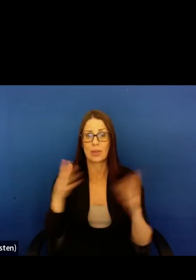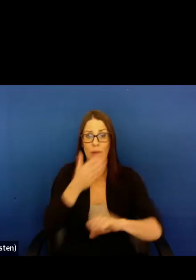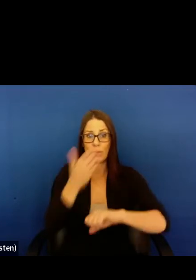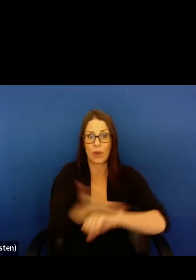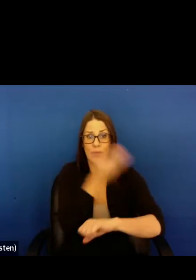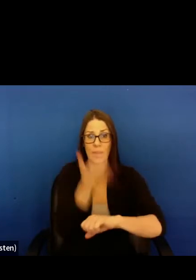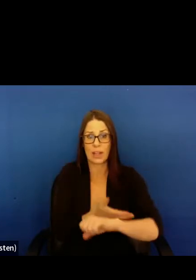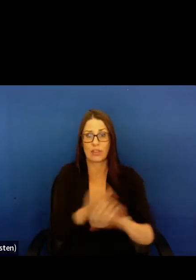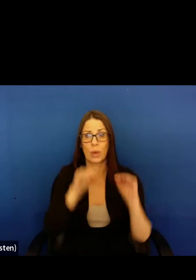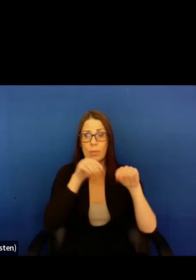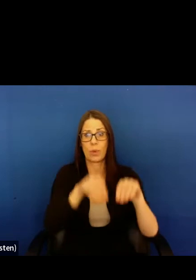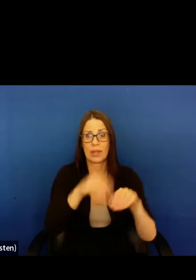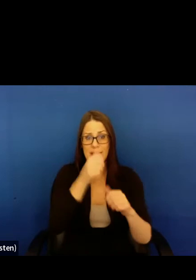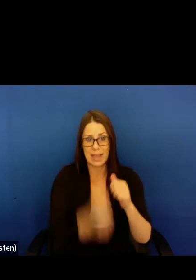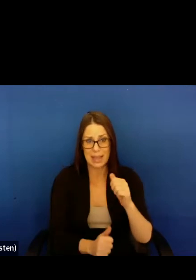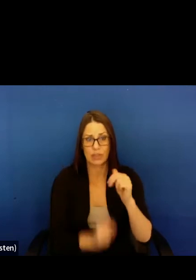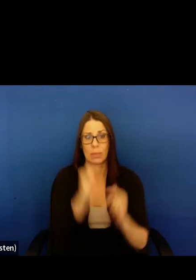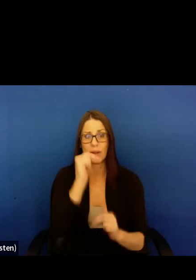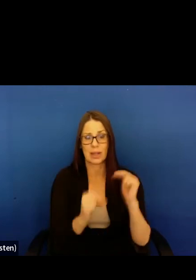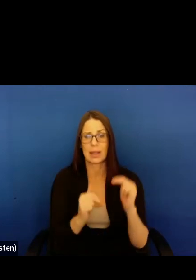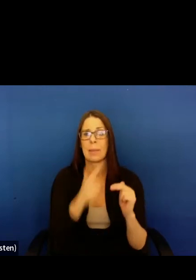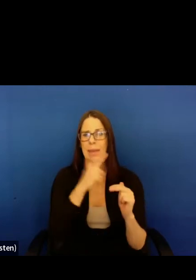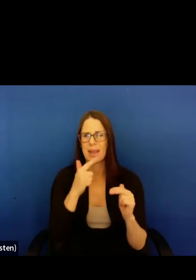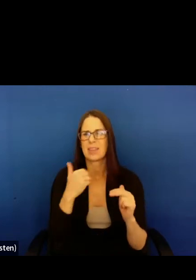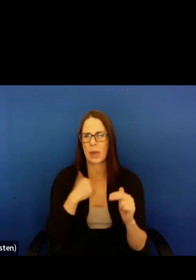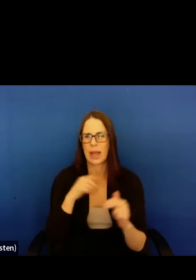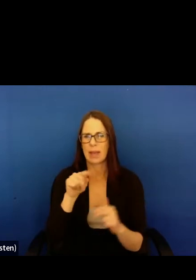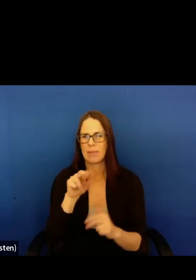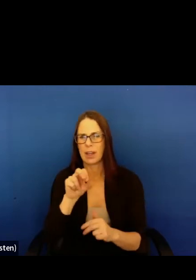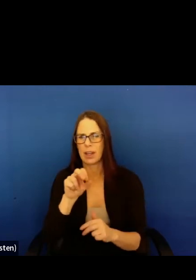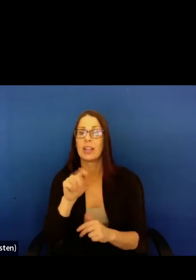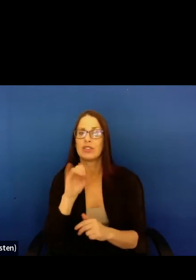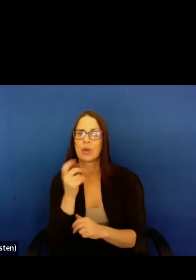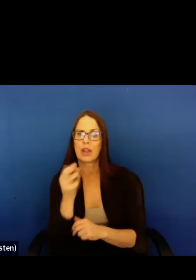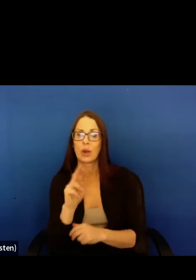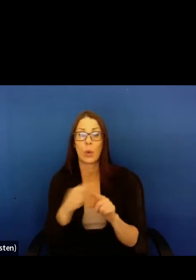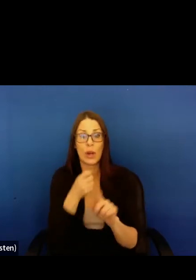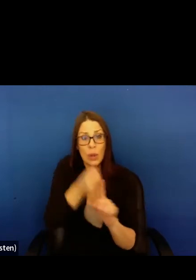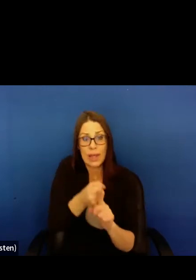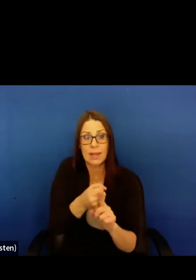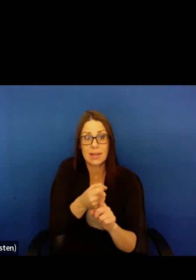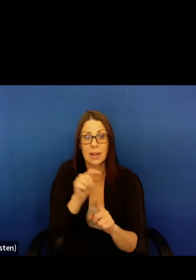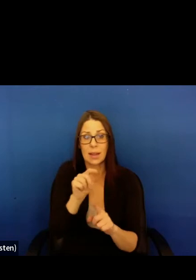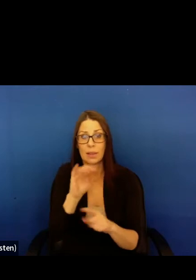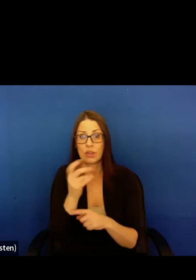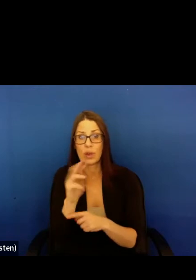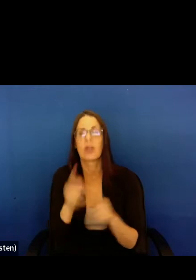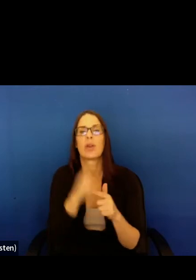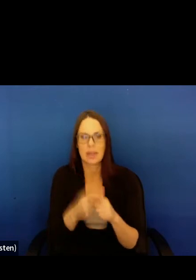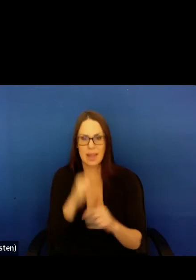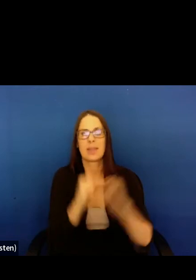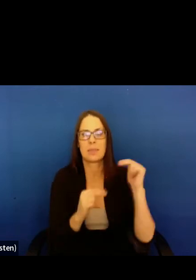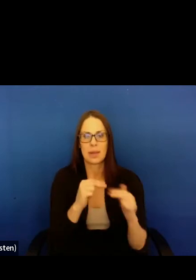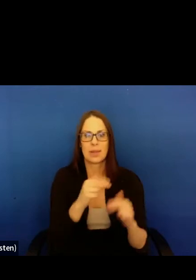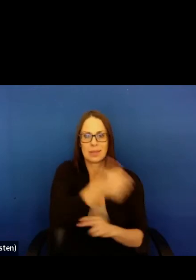there is a trigger. And once you hit that certain threshold, which I can't state for you right now, once you hit that trigger, then the building is required to